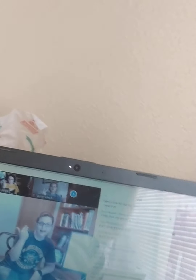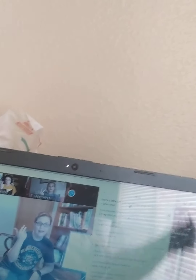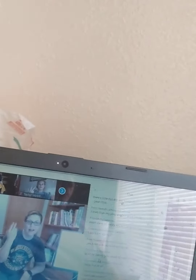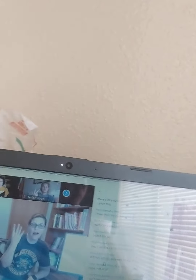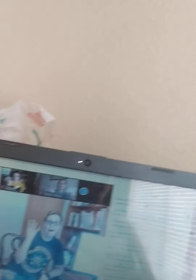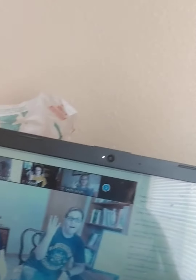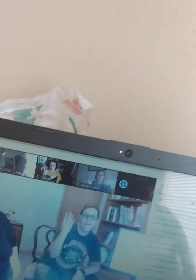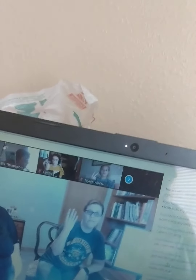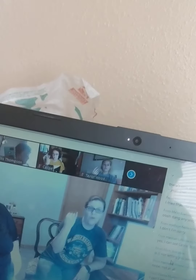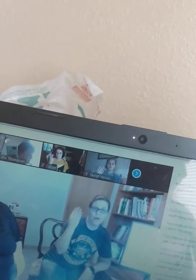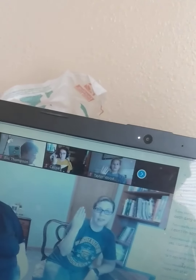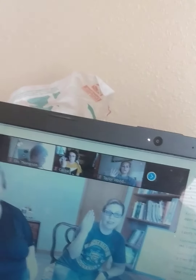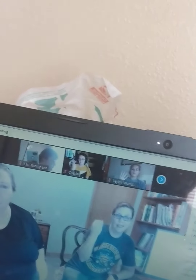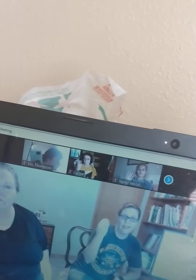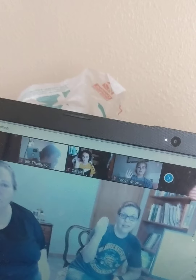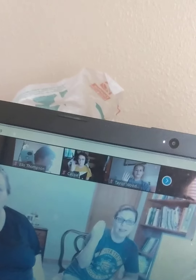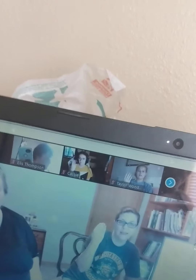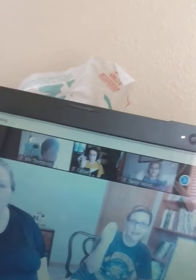13,